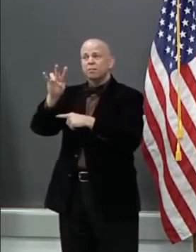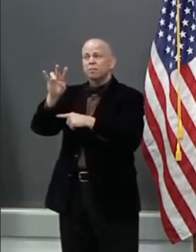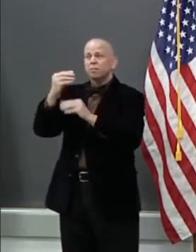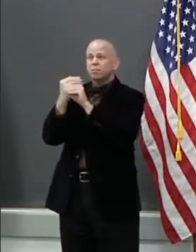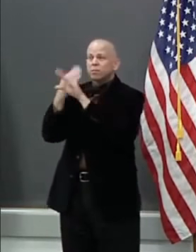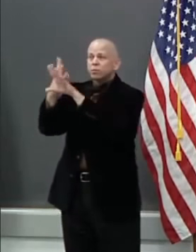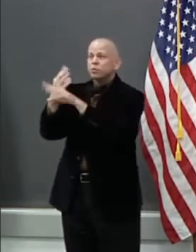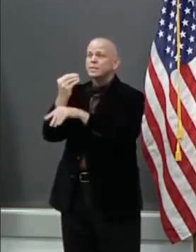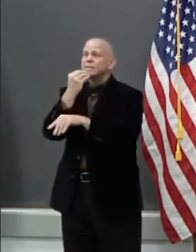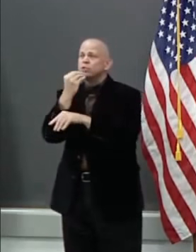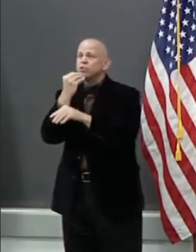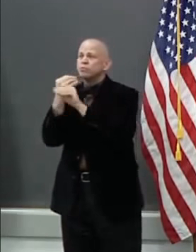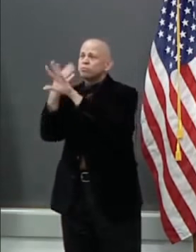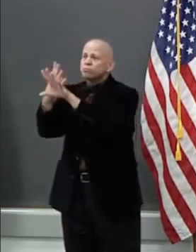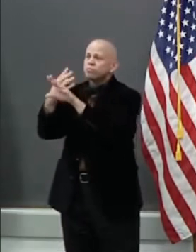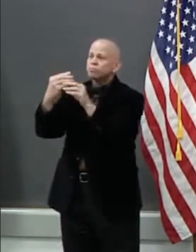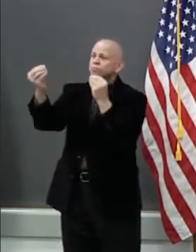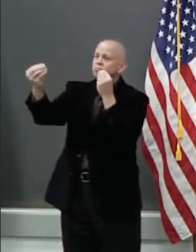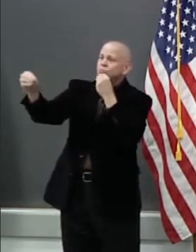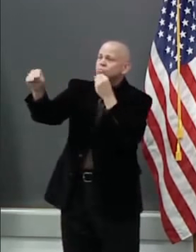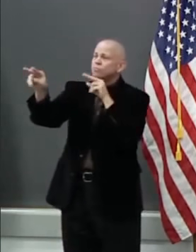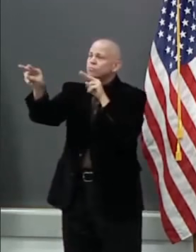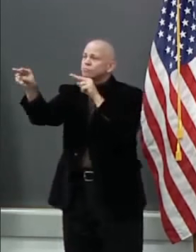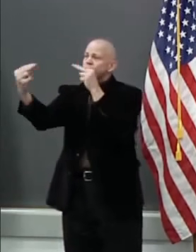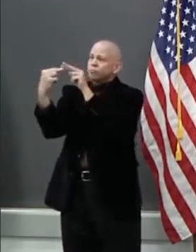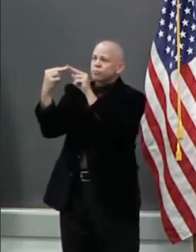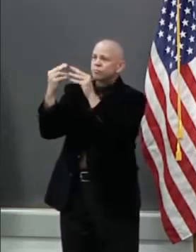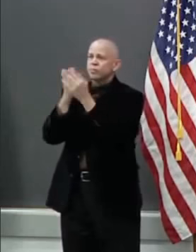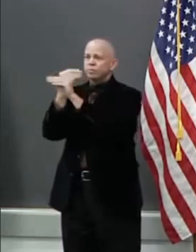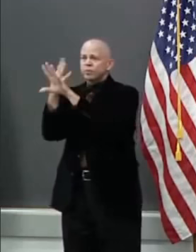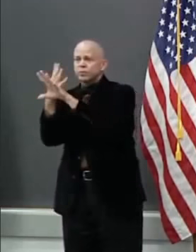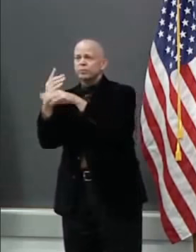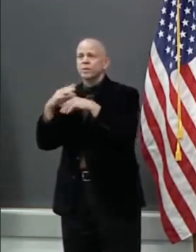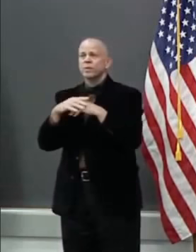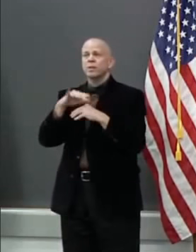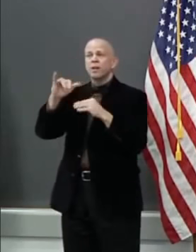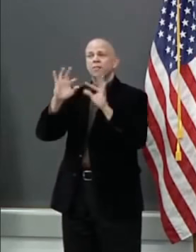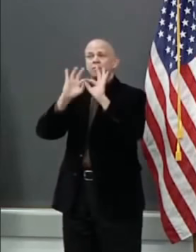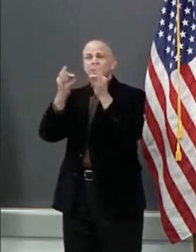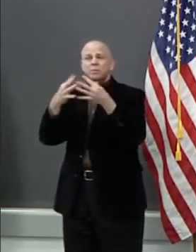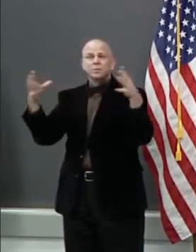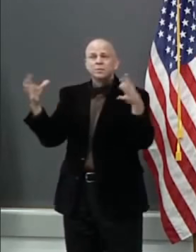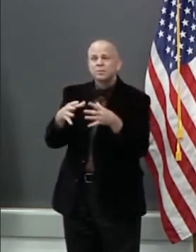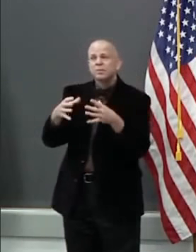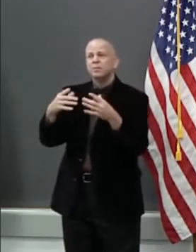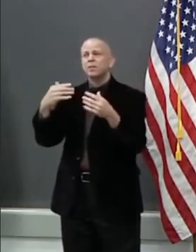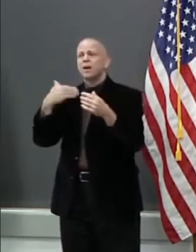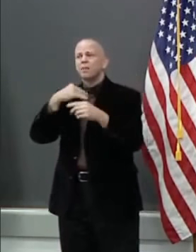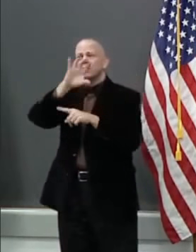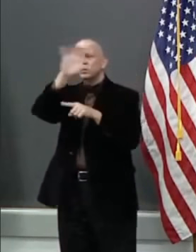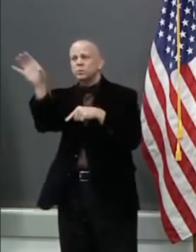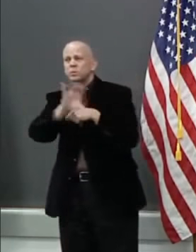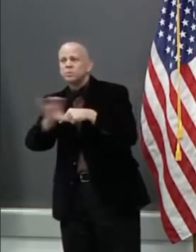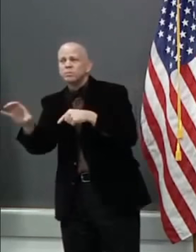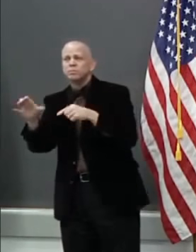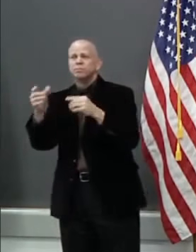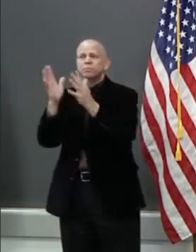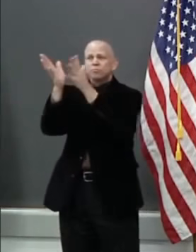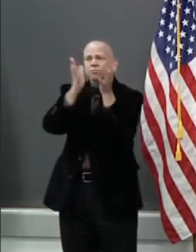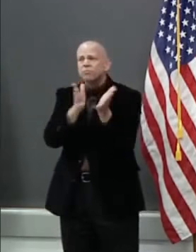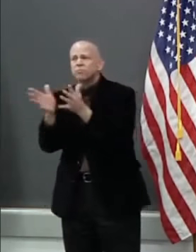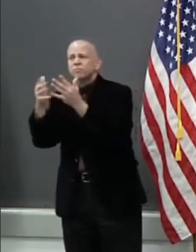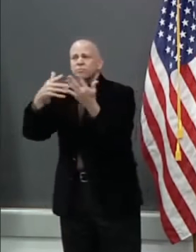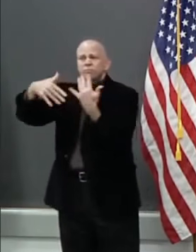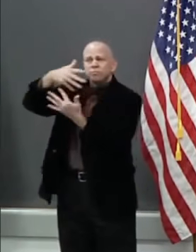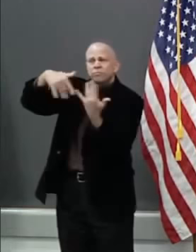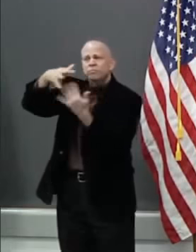friends. Instead of having the family over for the traditional holiday meal, schedule a time to meet virtually with each other and share